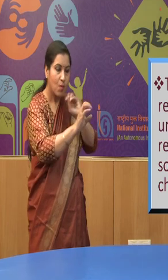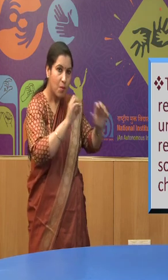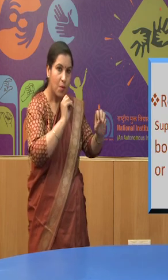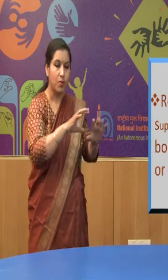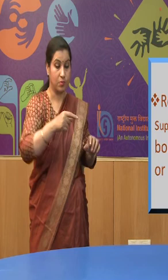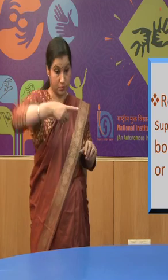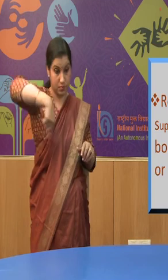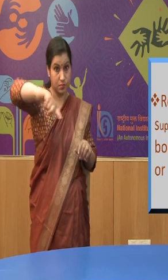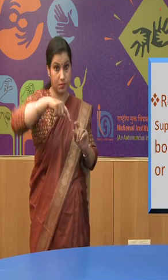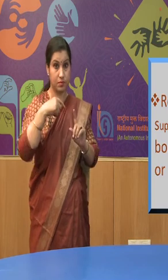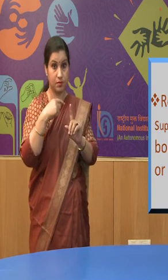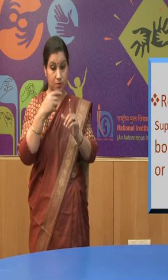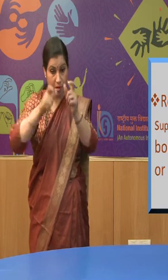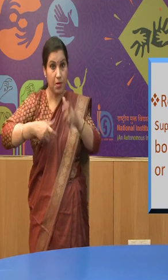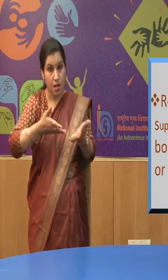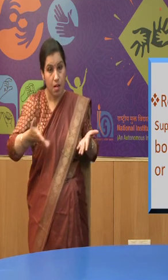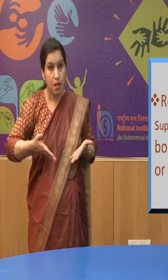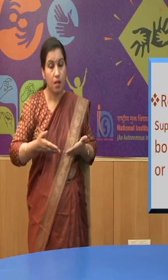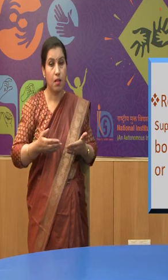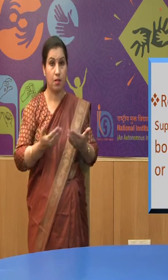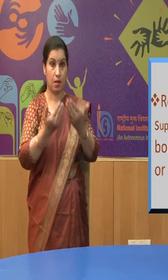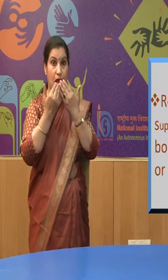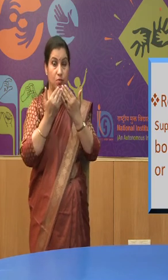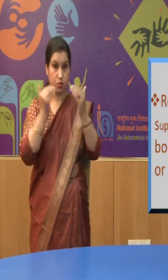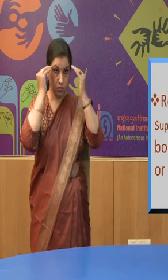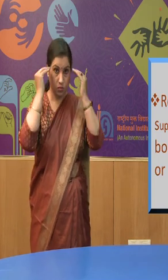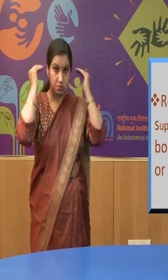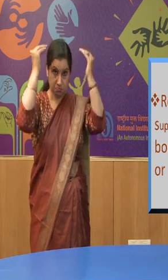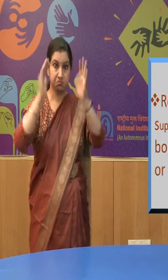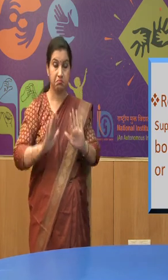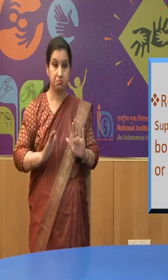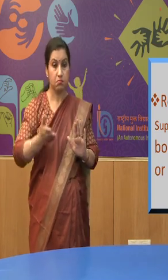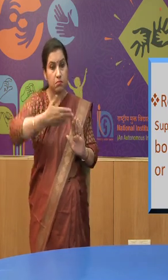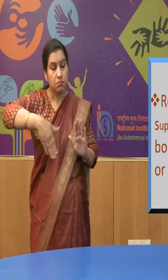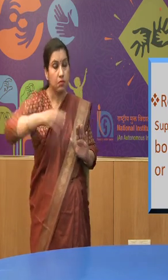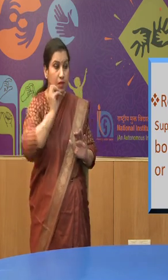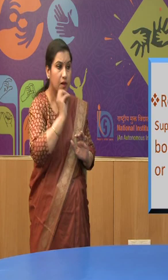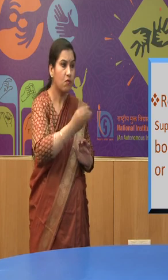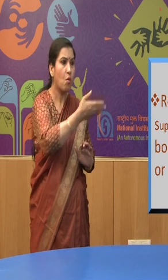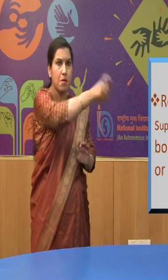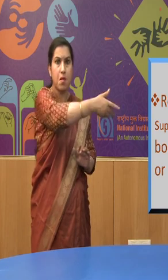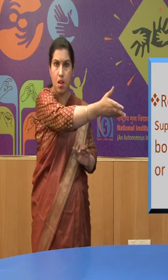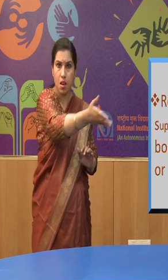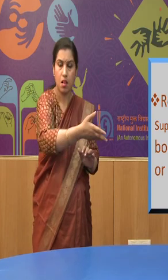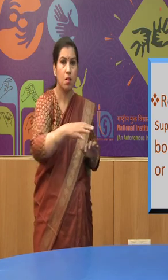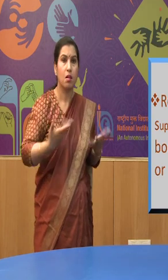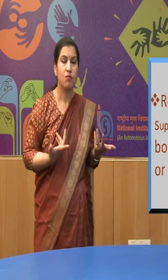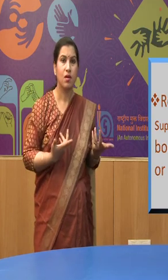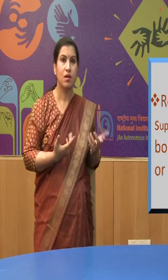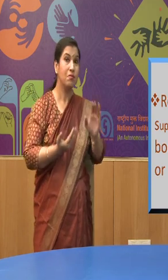The reformers were educated men who told people that the evil